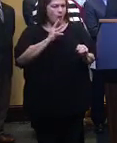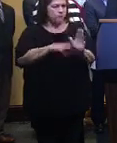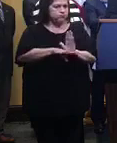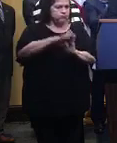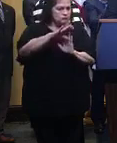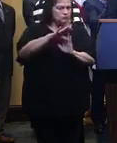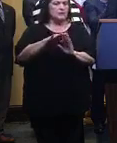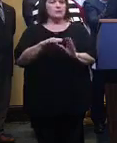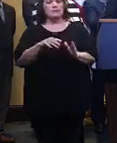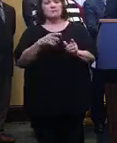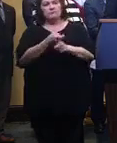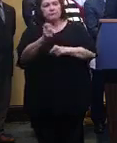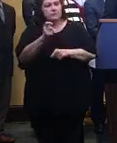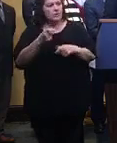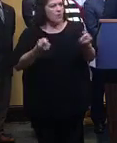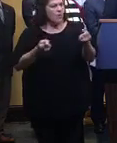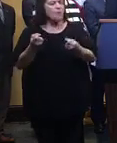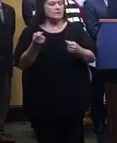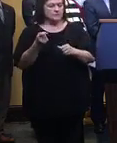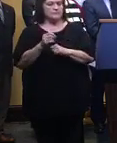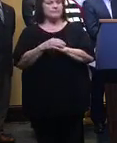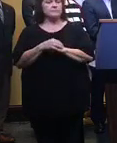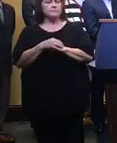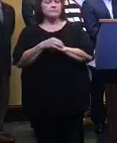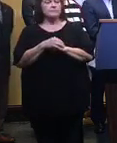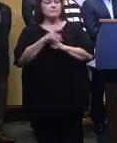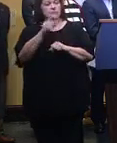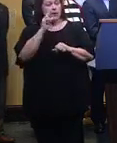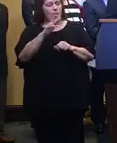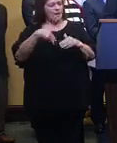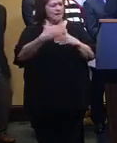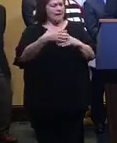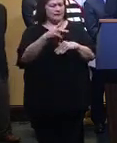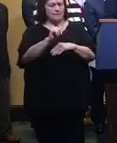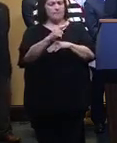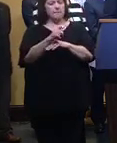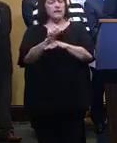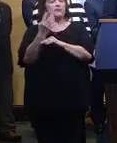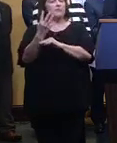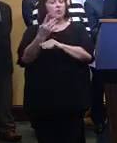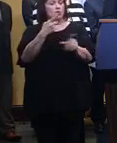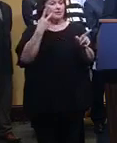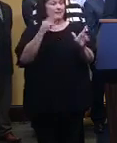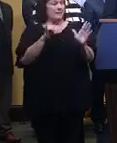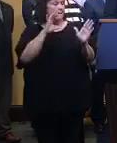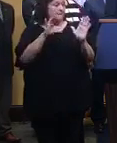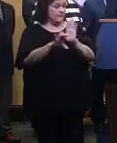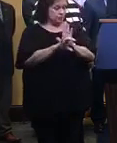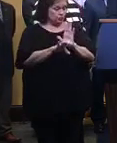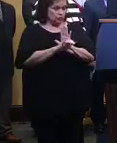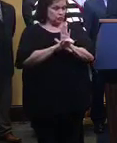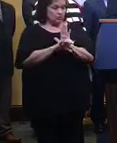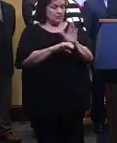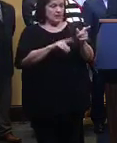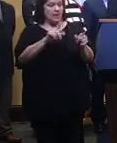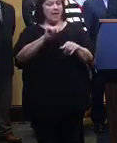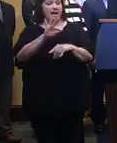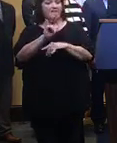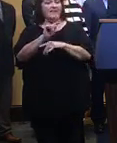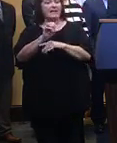our streets, our infrastructure as well. If you go to the next page, page 4, you can see an image of the Hagen-Lafitte project. That is a photo